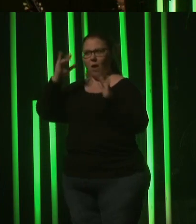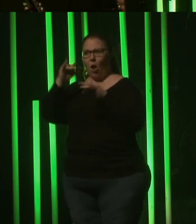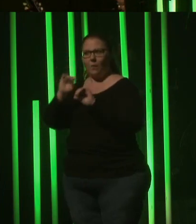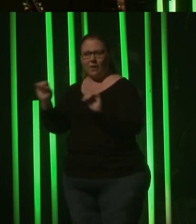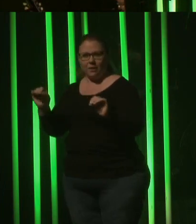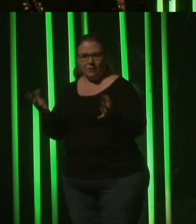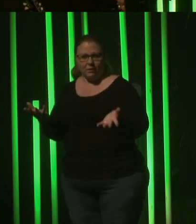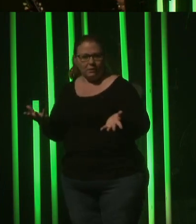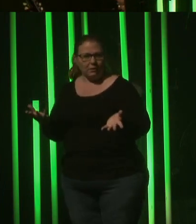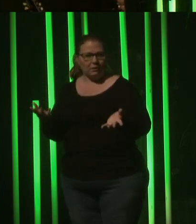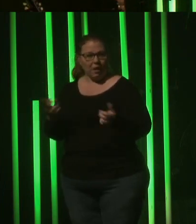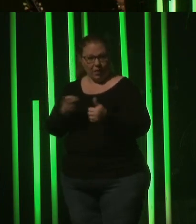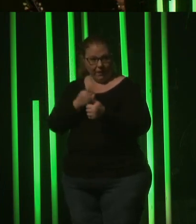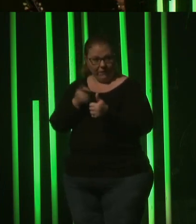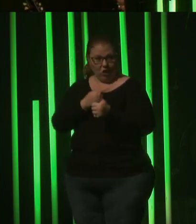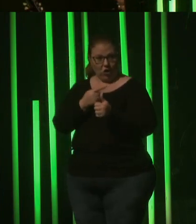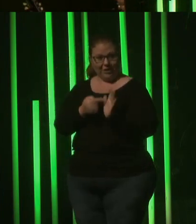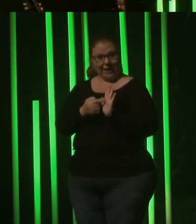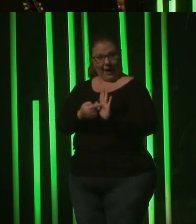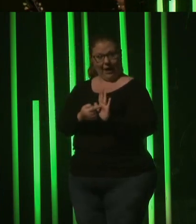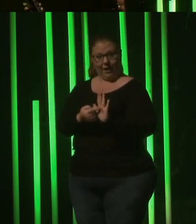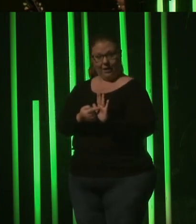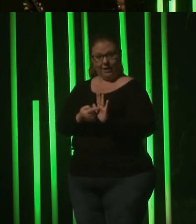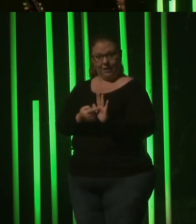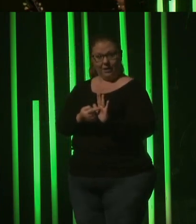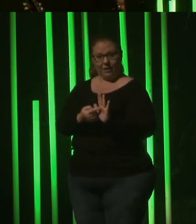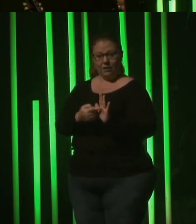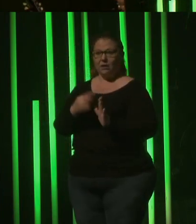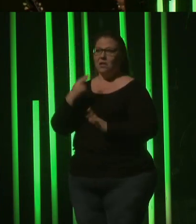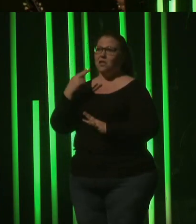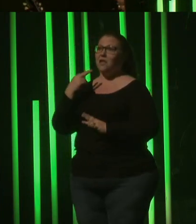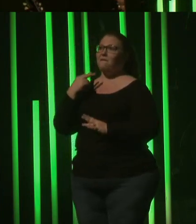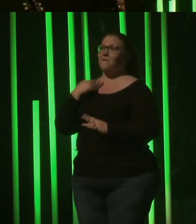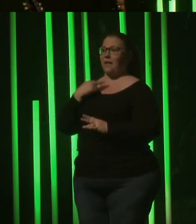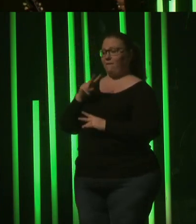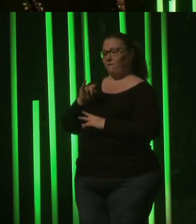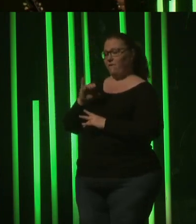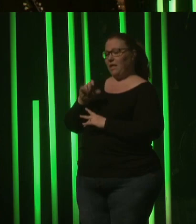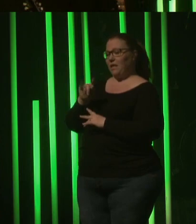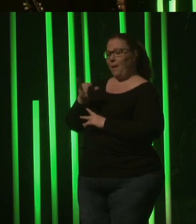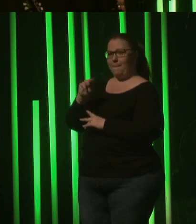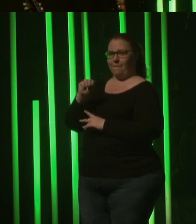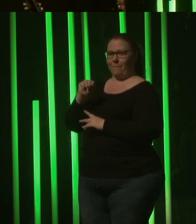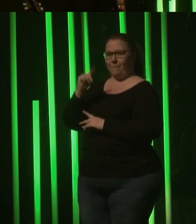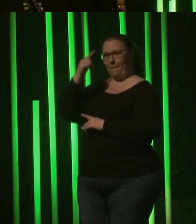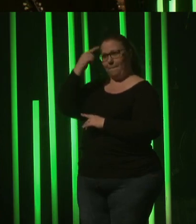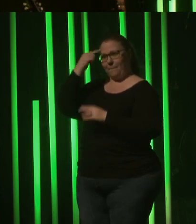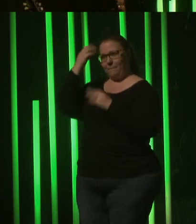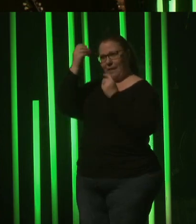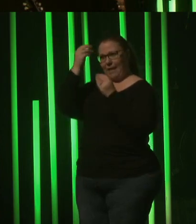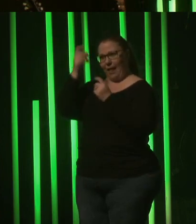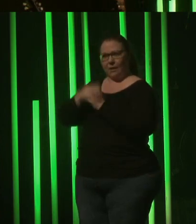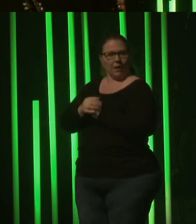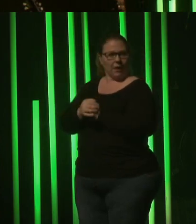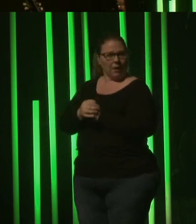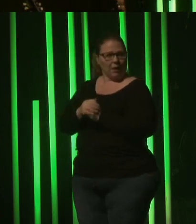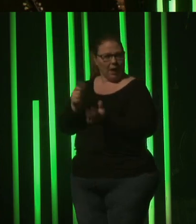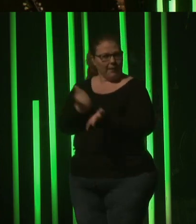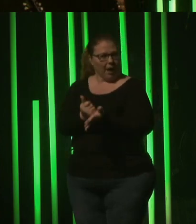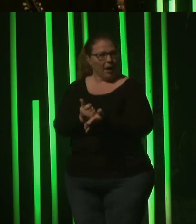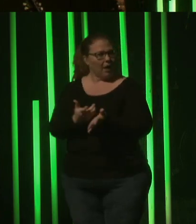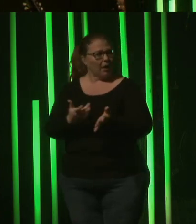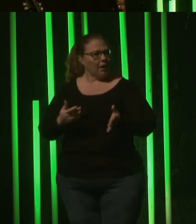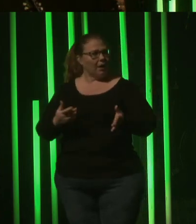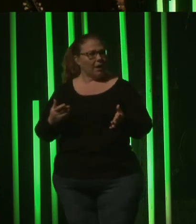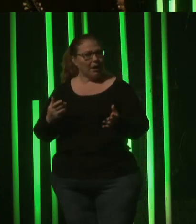first of all, the first sign is they have a victim's mentality. Amen, amen. You know, I know they don't have